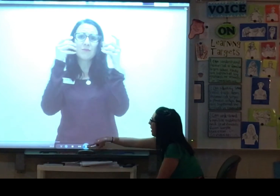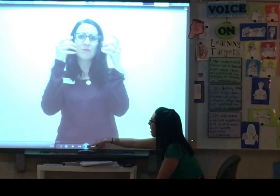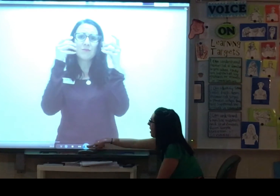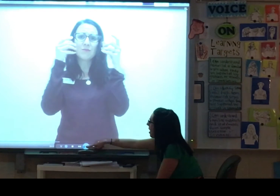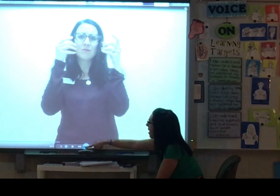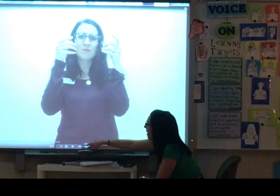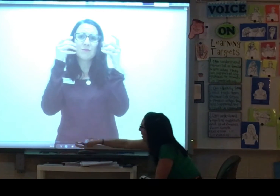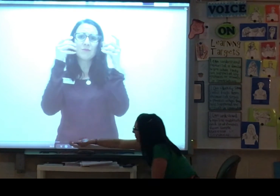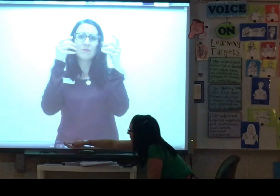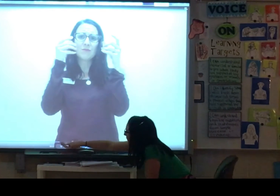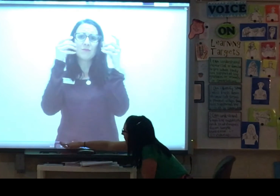Okay?